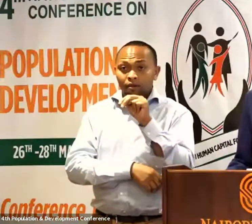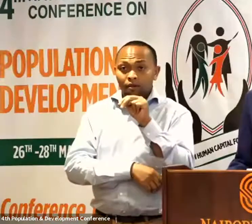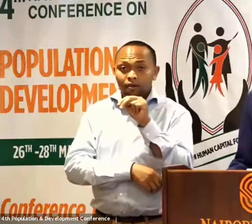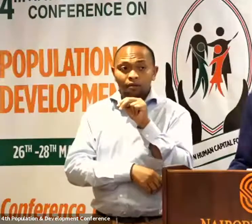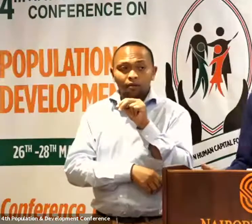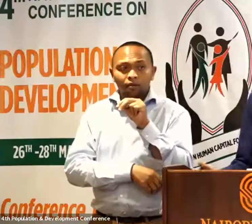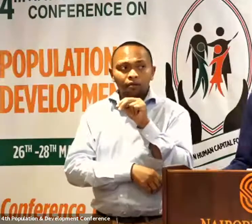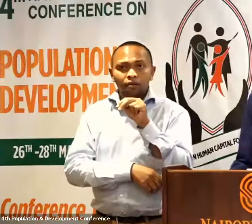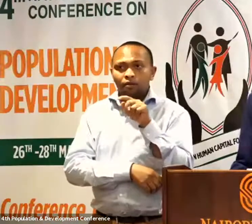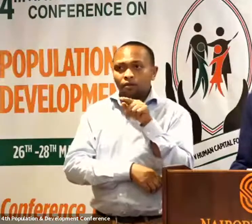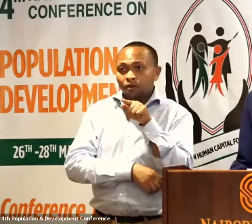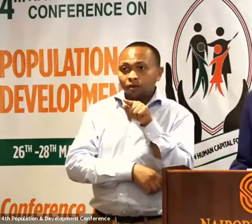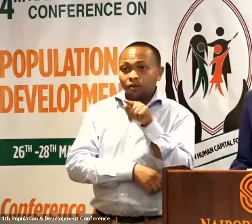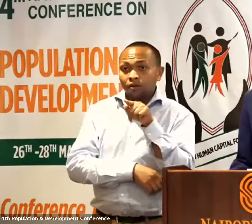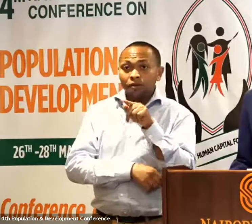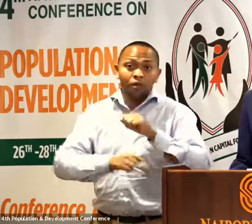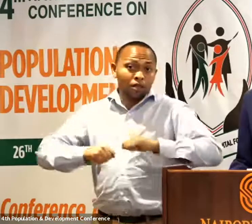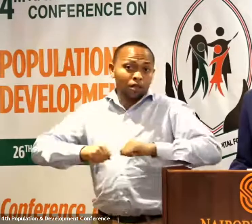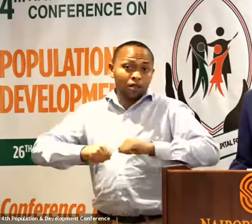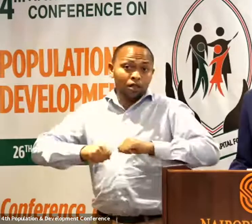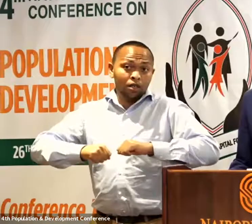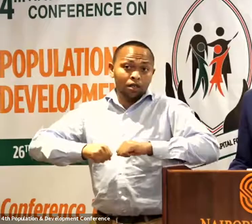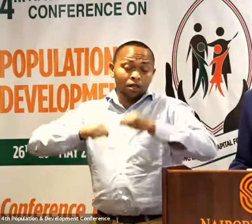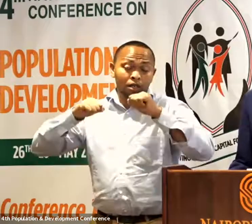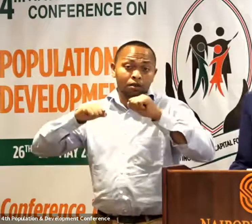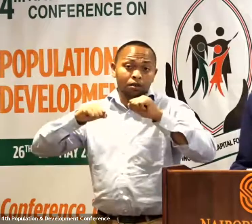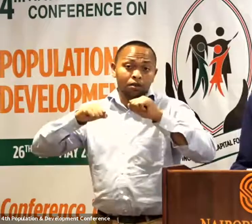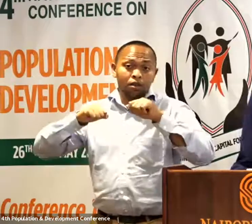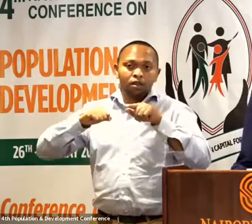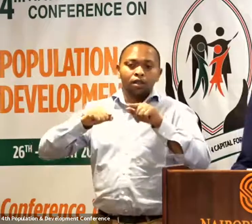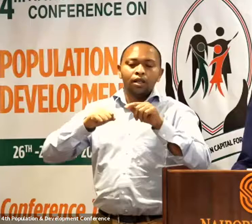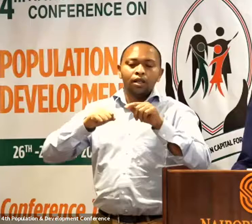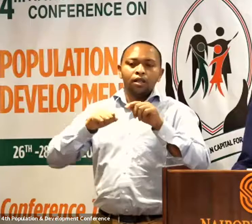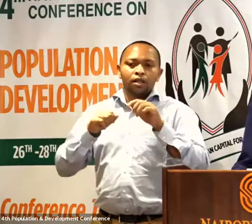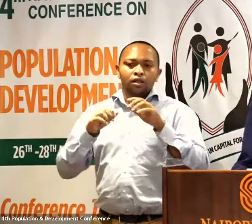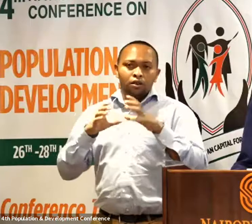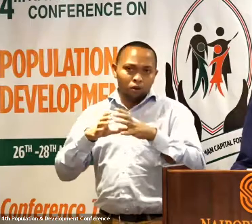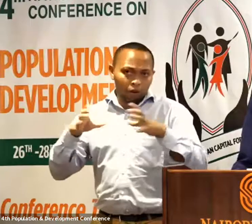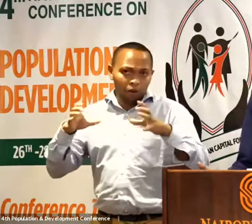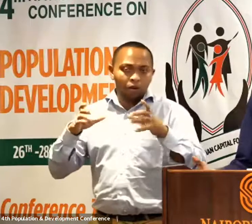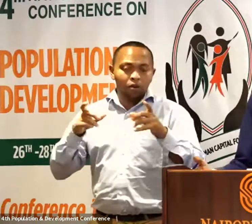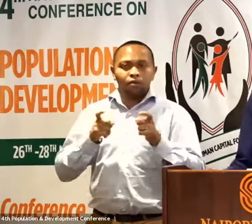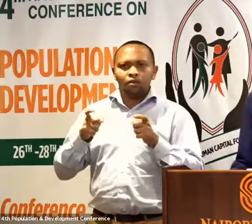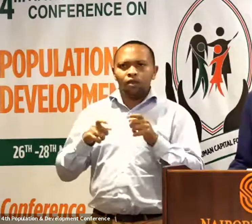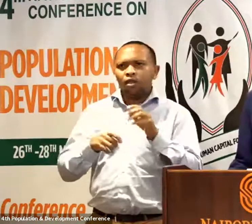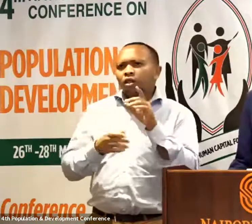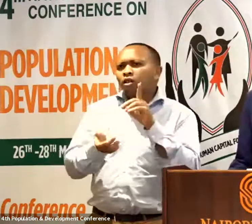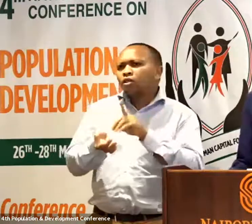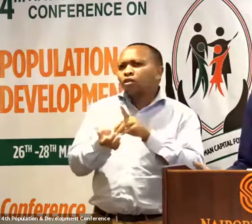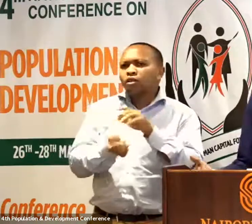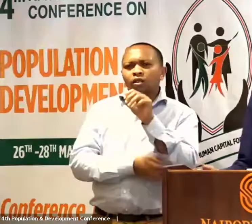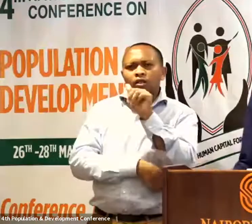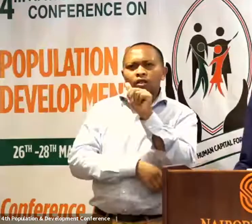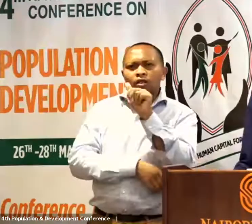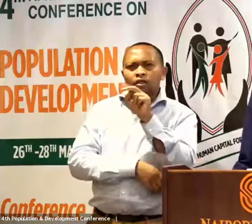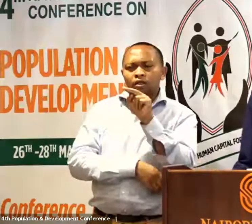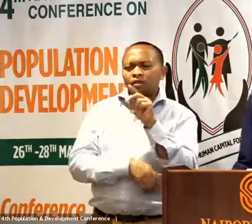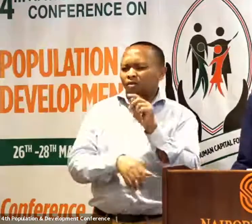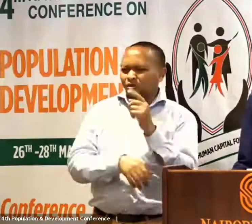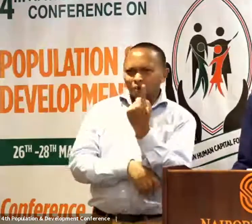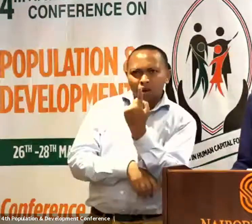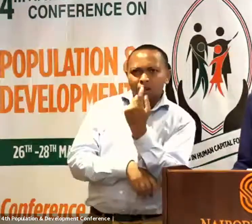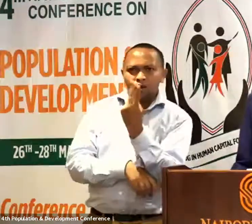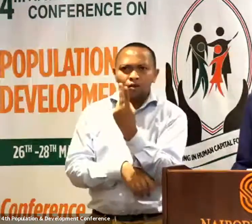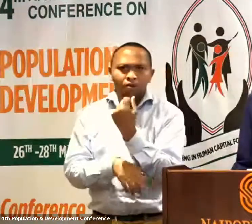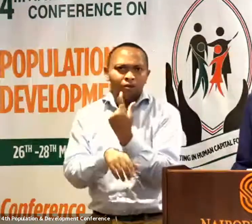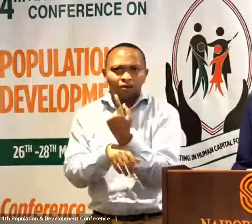Ann, she was the chair for the session of population size and growth. So Dr. Ann, just give us just 1 or 2 minutes. What were the